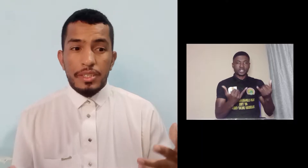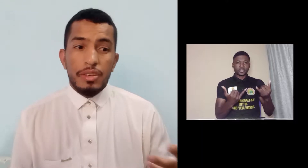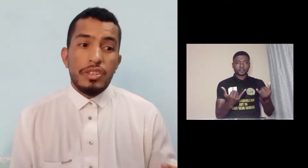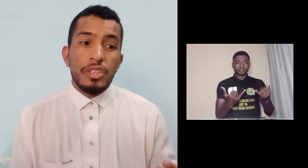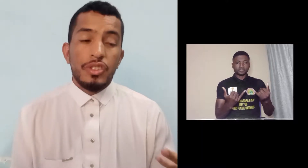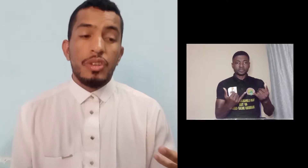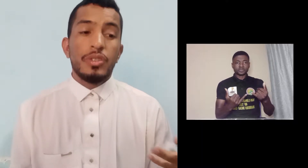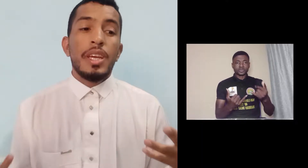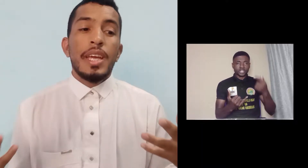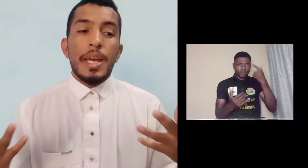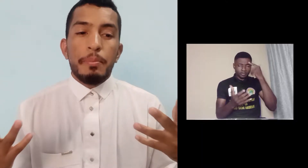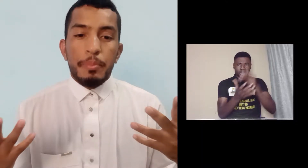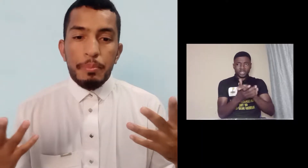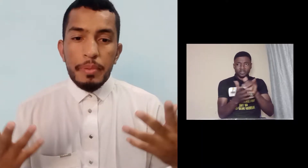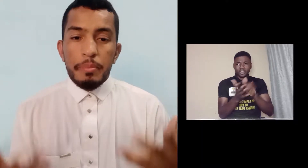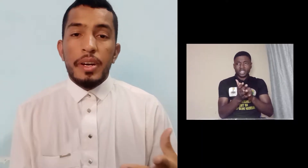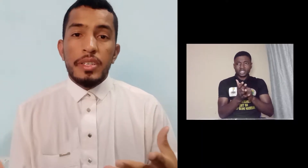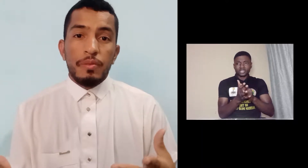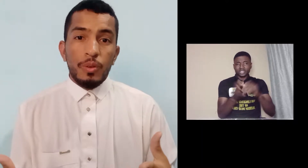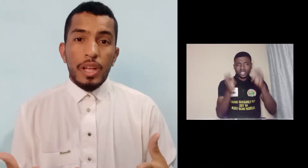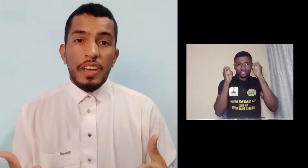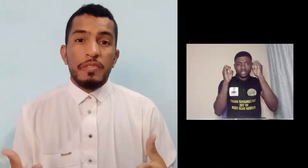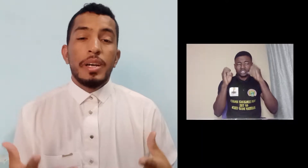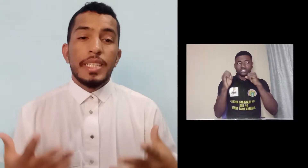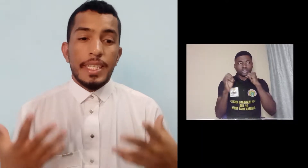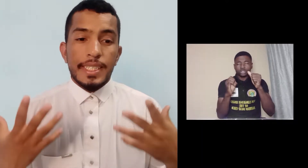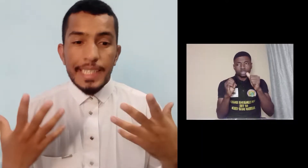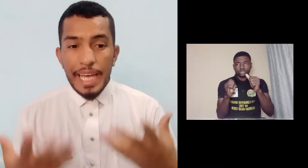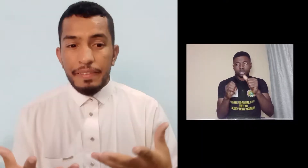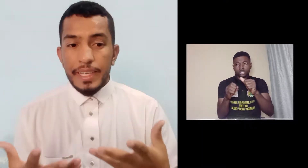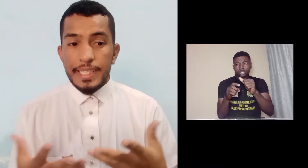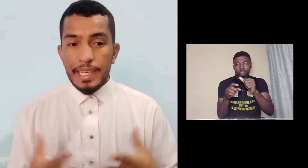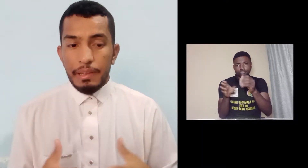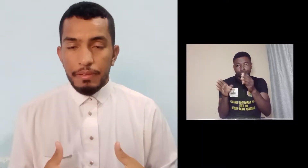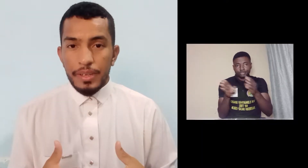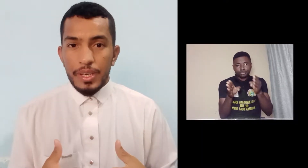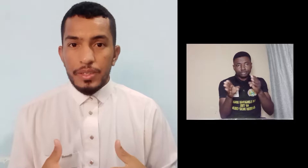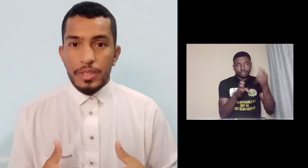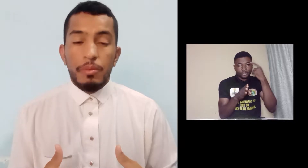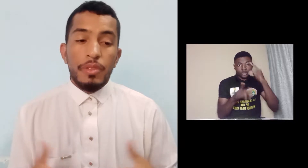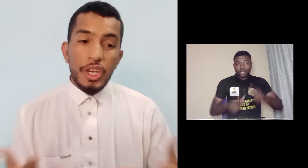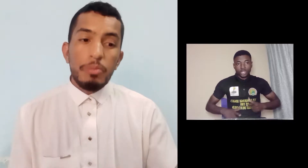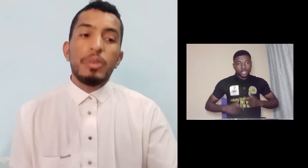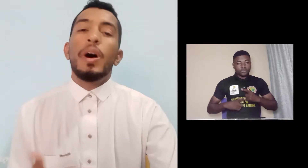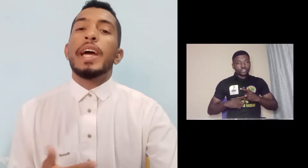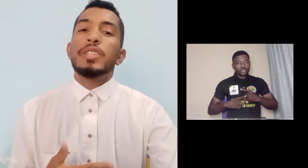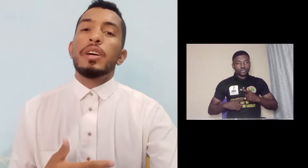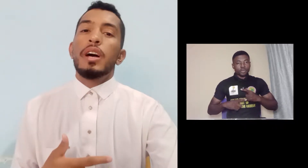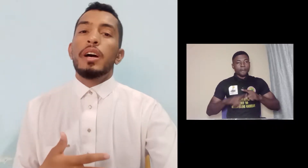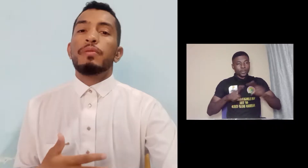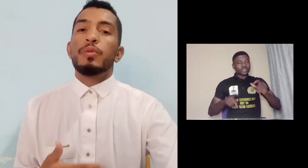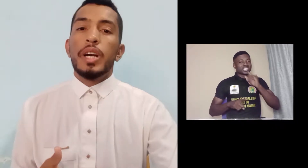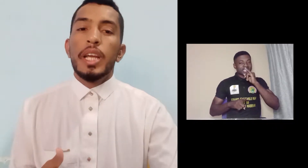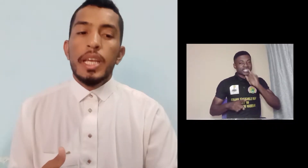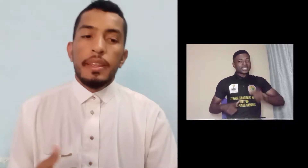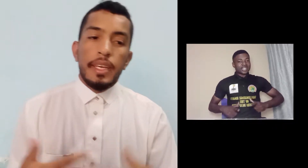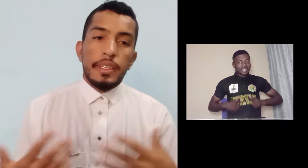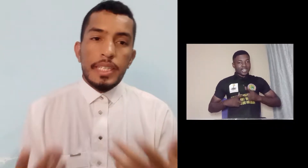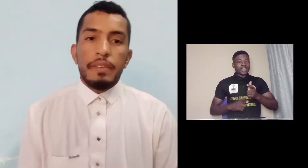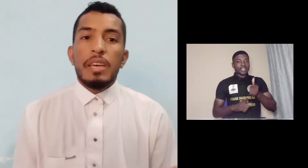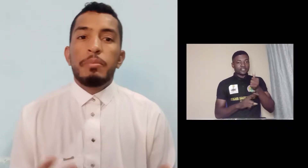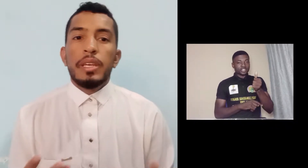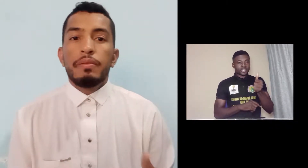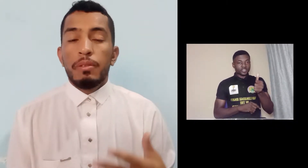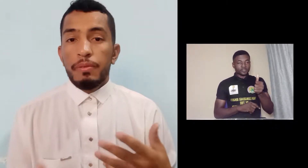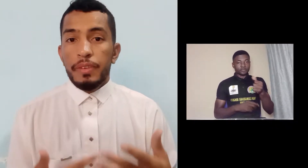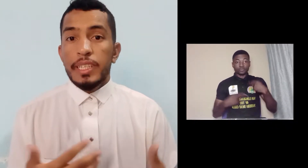that education is not preparation for life, but it's life itself. So the human rights for the deaf